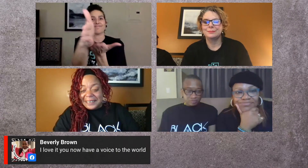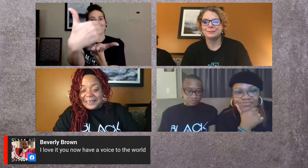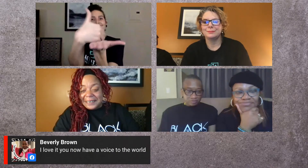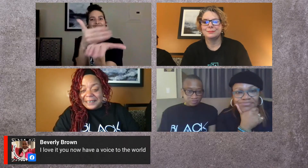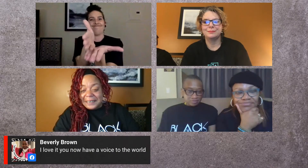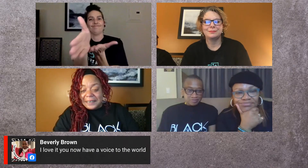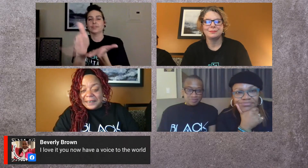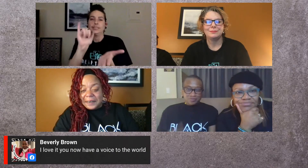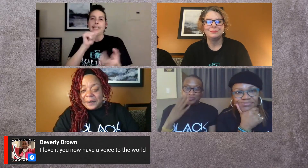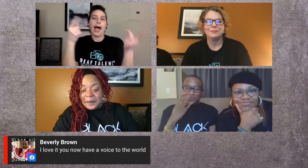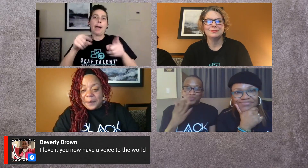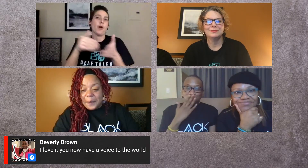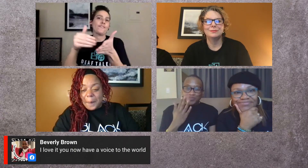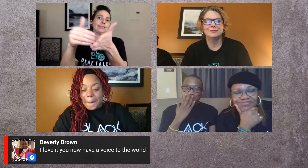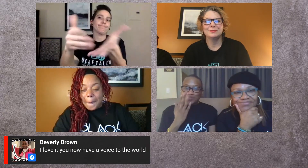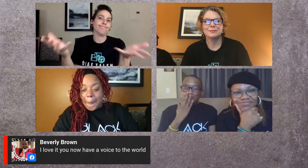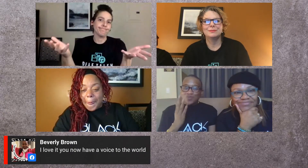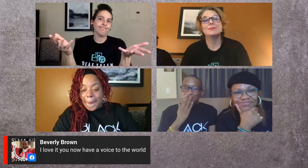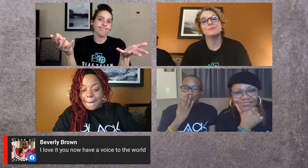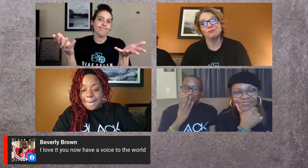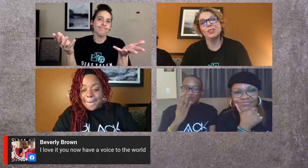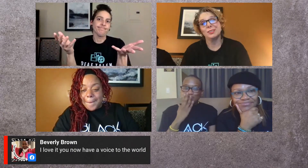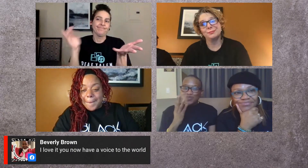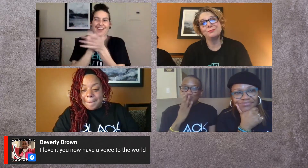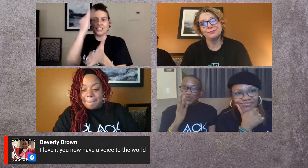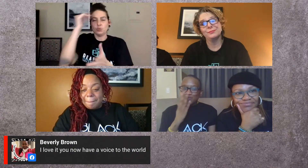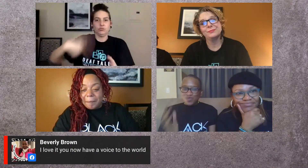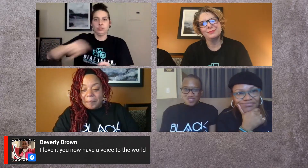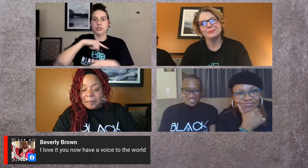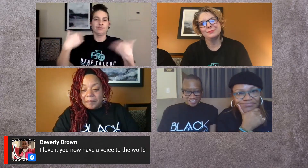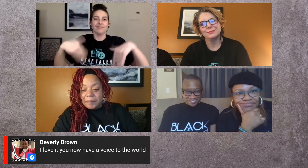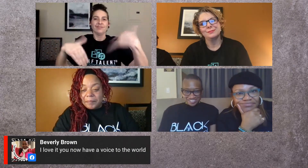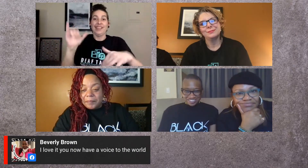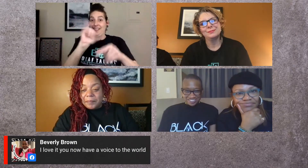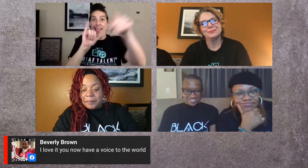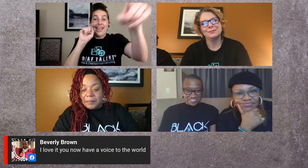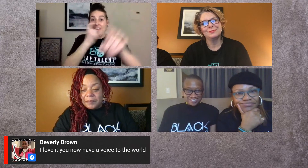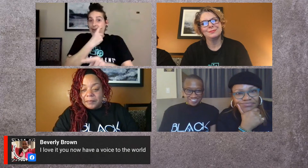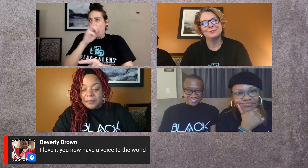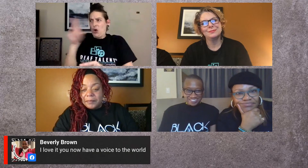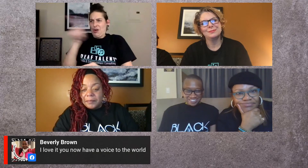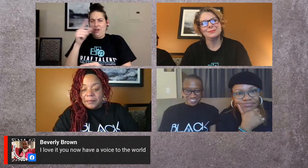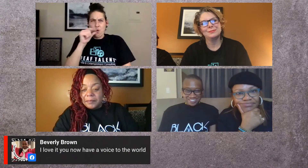That's important for us because transparency is important. That happens often.